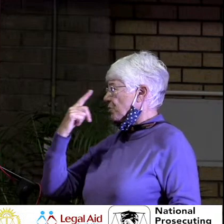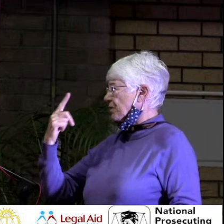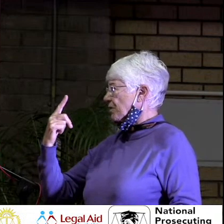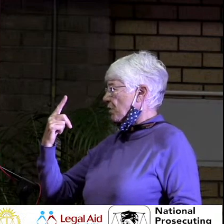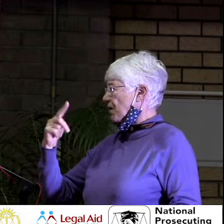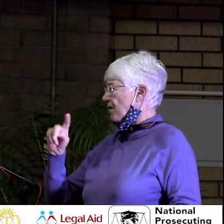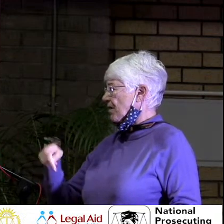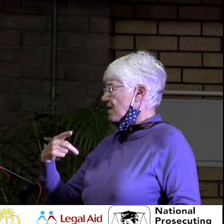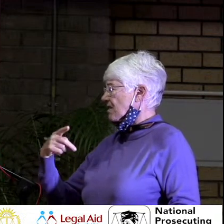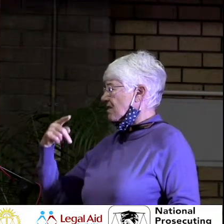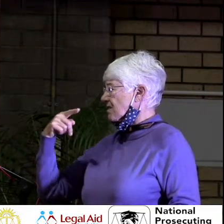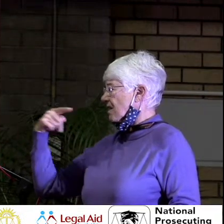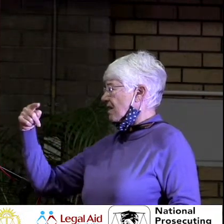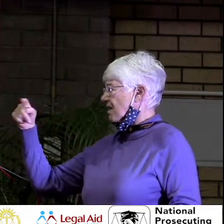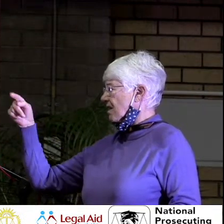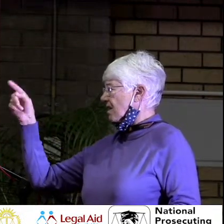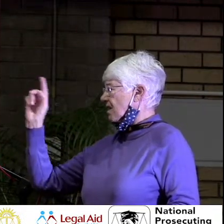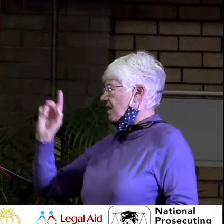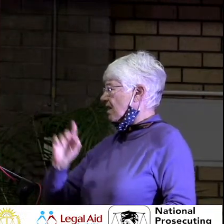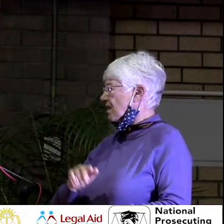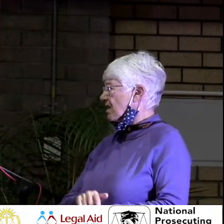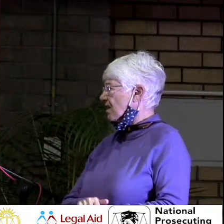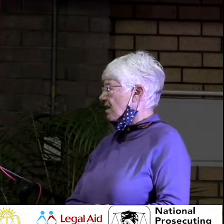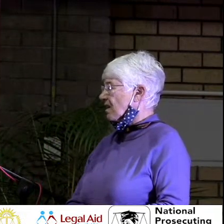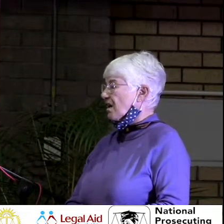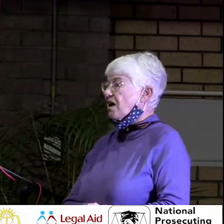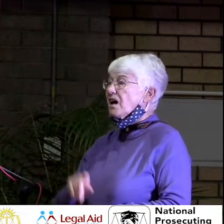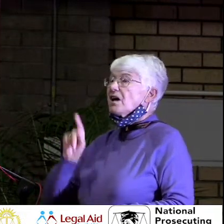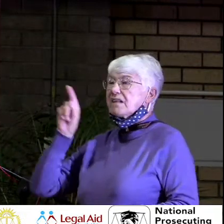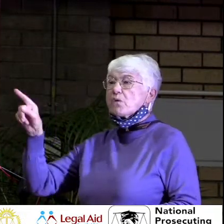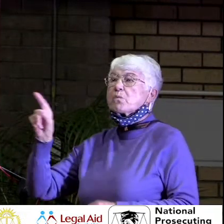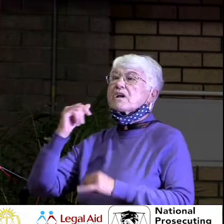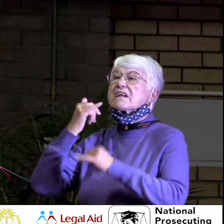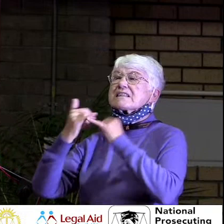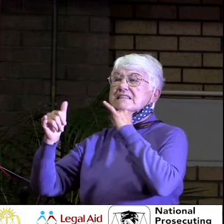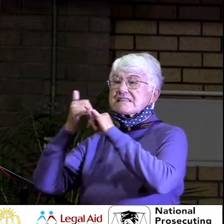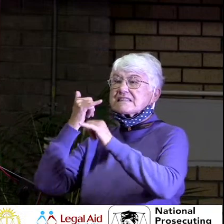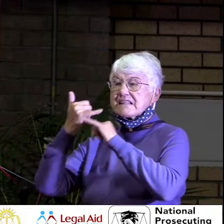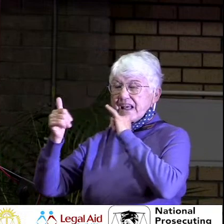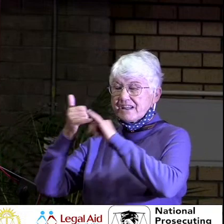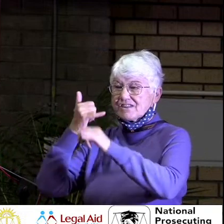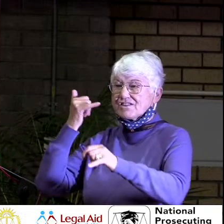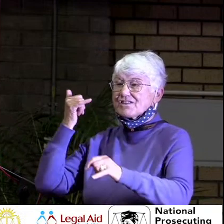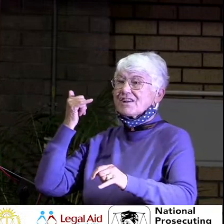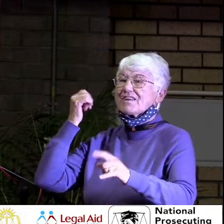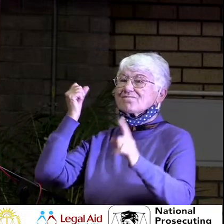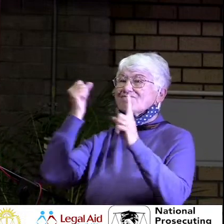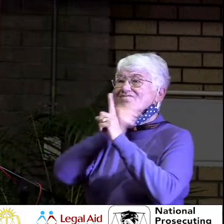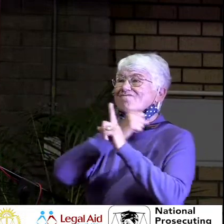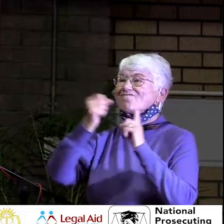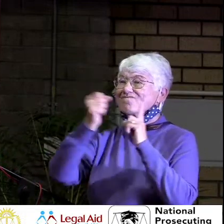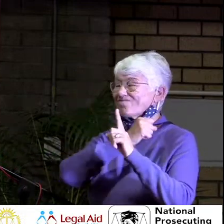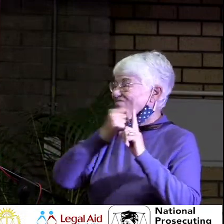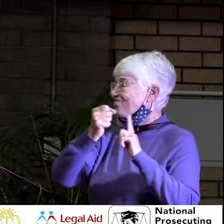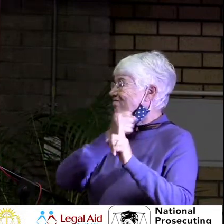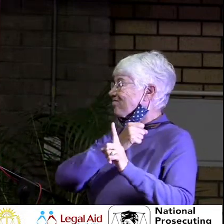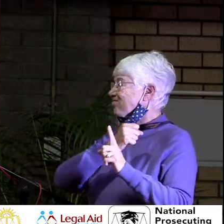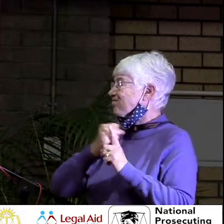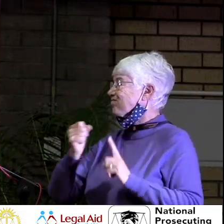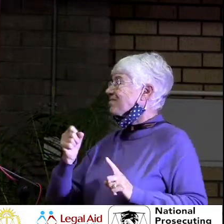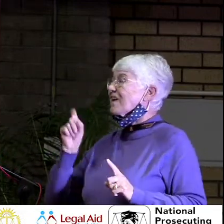24,118 sentence offenders for sexual offenses that we have in our correctional